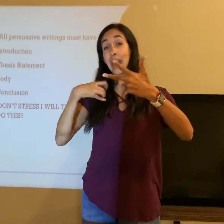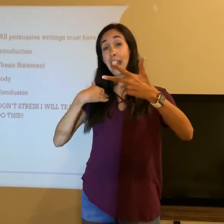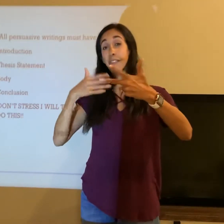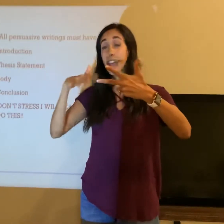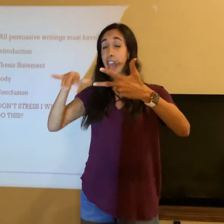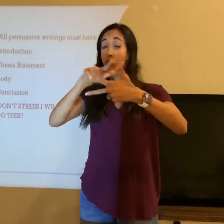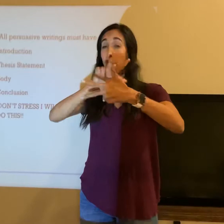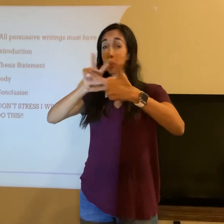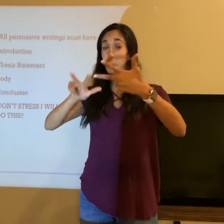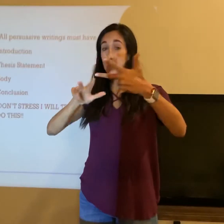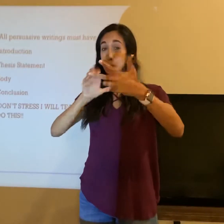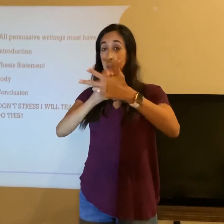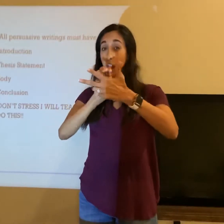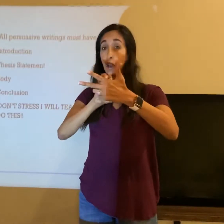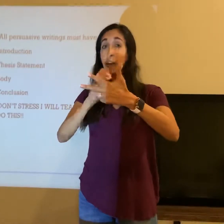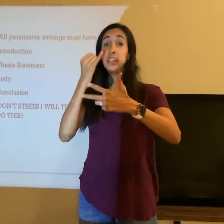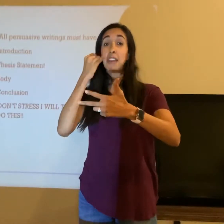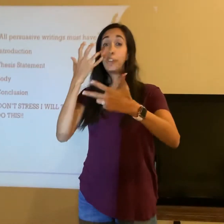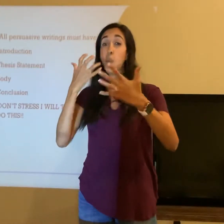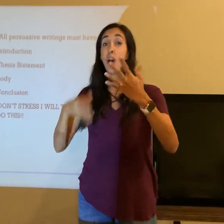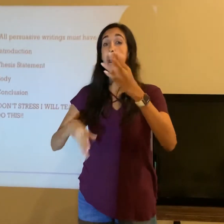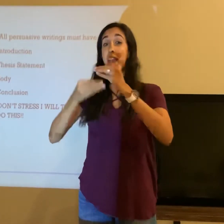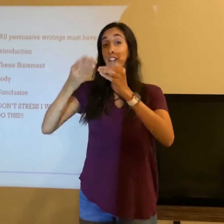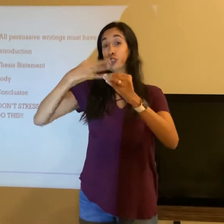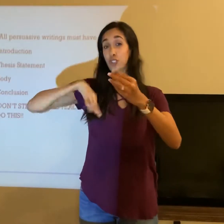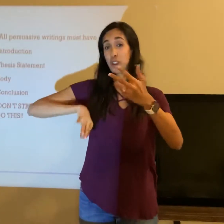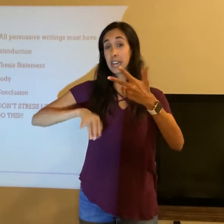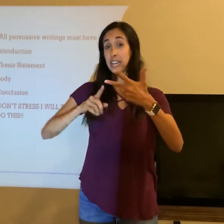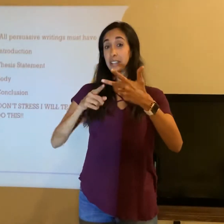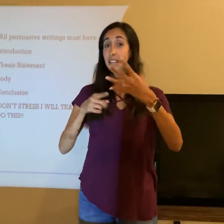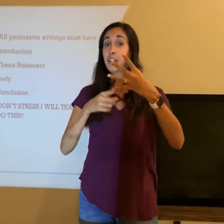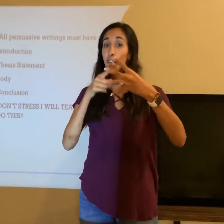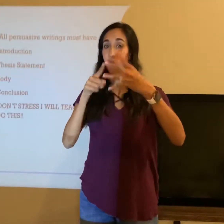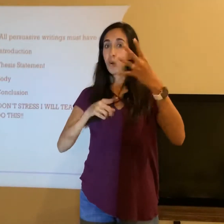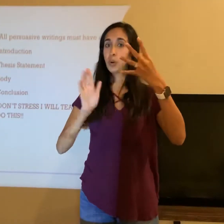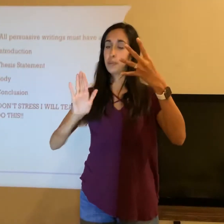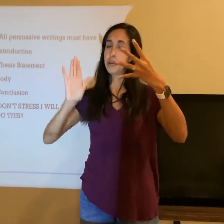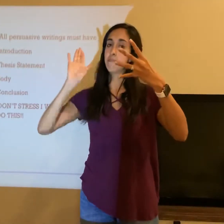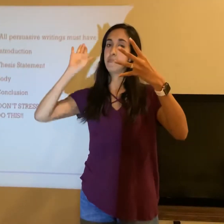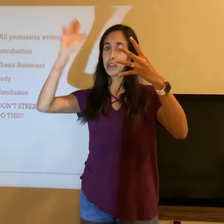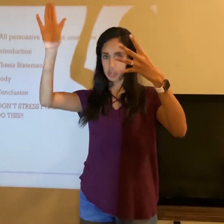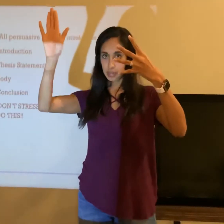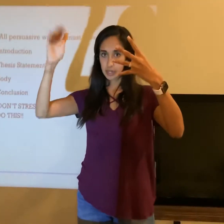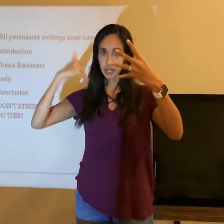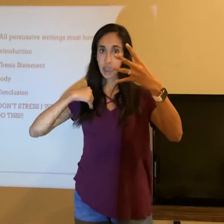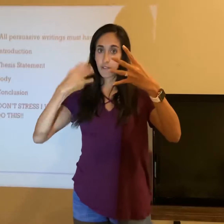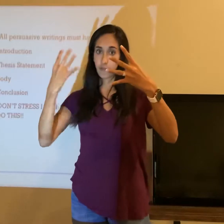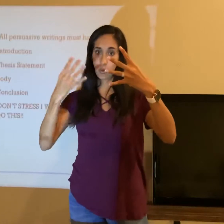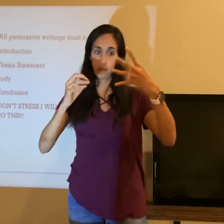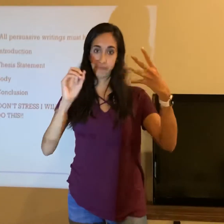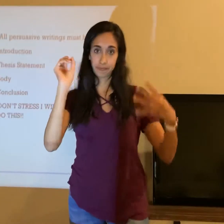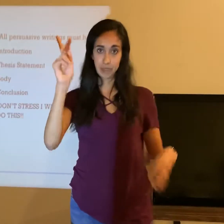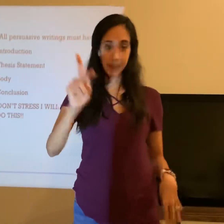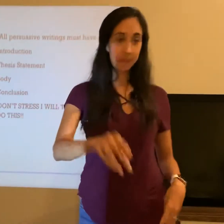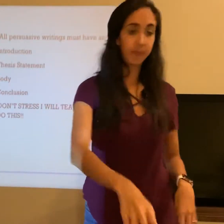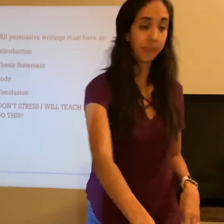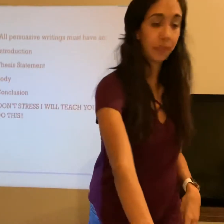have 3 paragraphs. If you want extra credit, 4 would be amazing to have 4, okay?